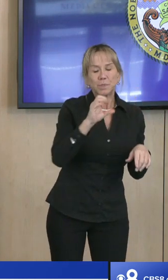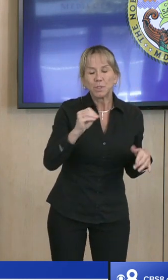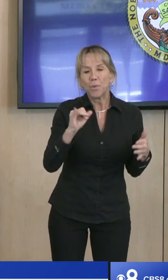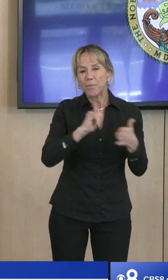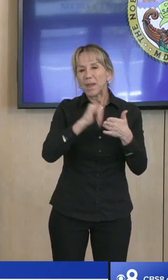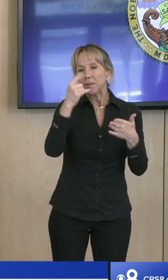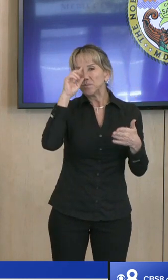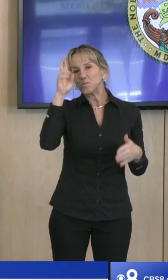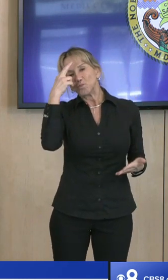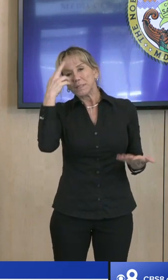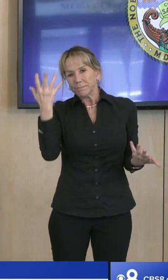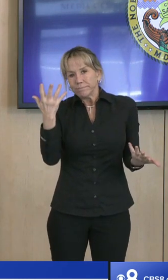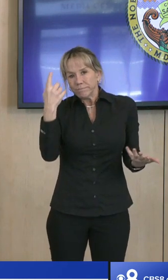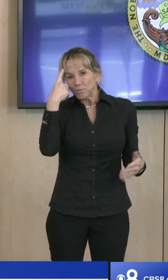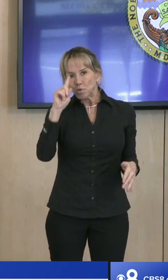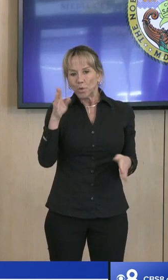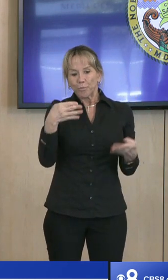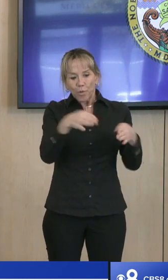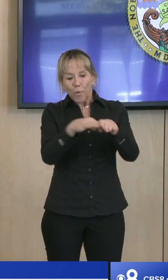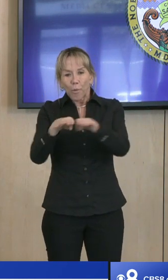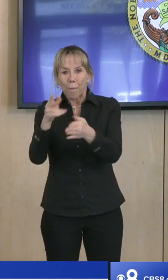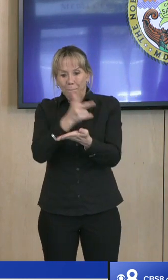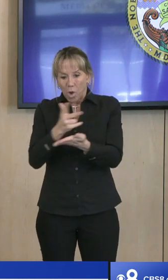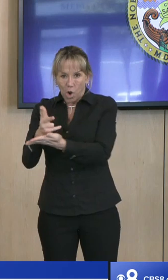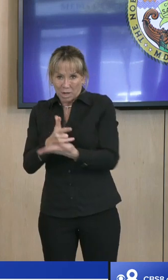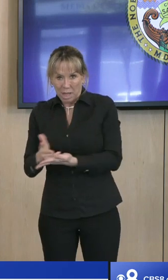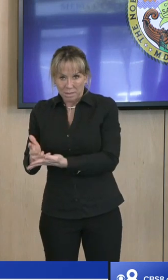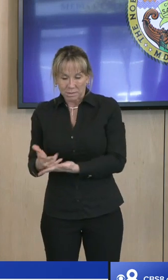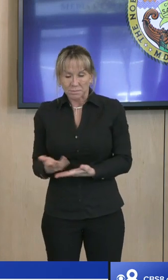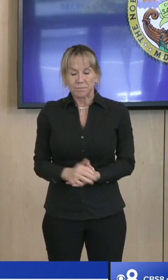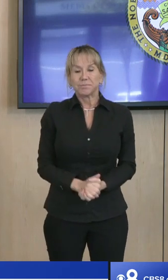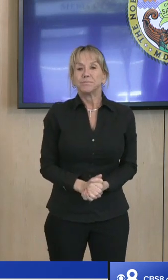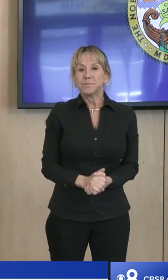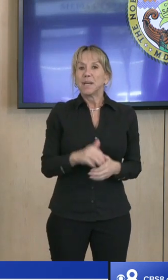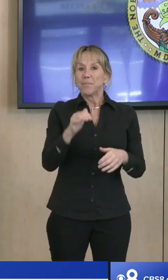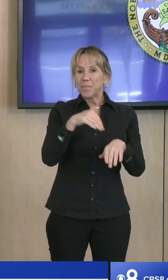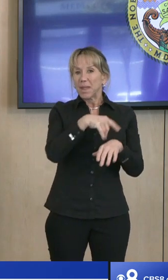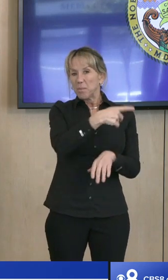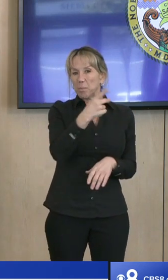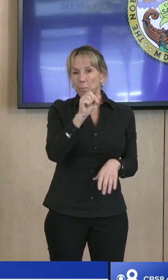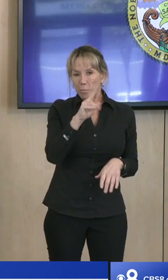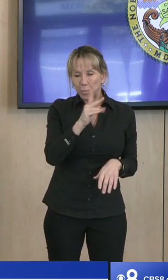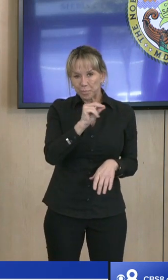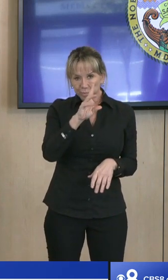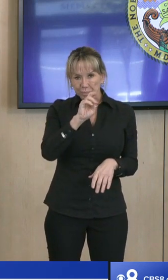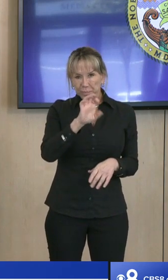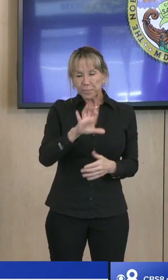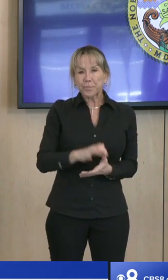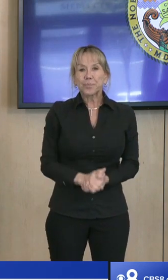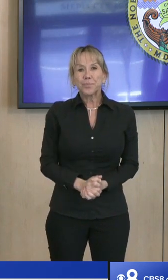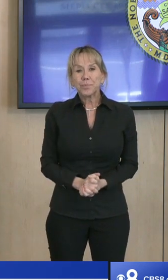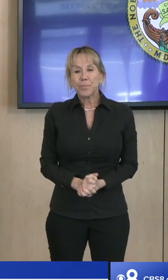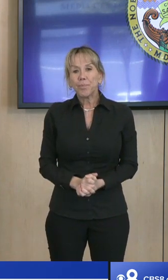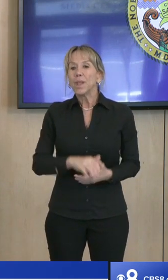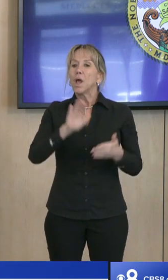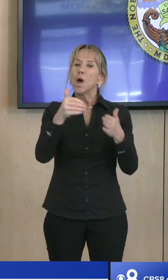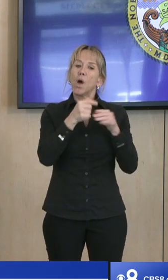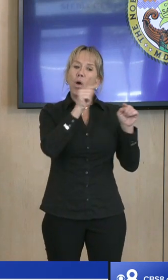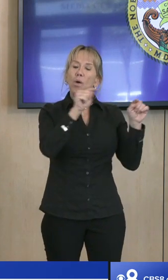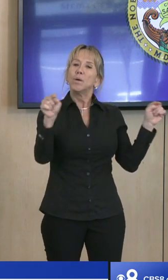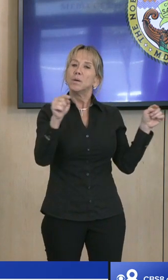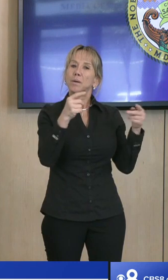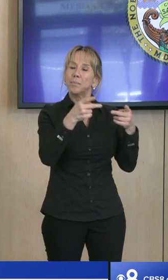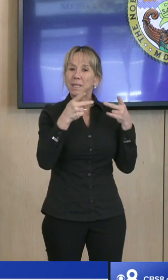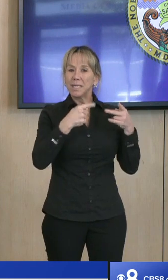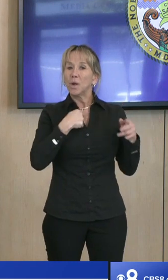will be closed effective midnight on Friday. We are restricting activities at all of these facilities as well